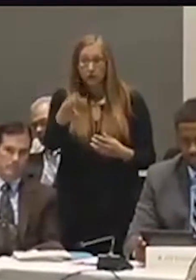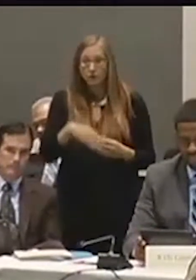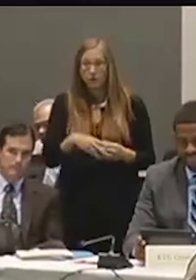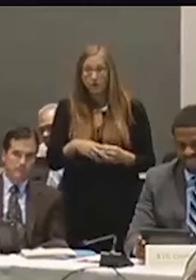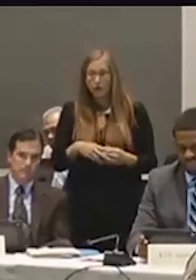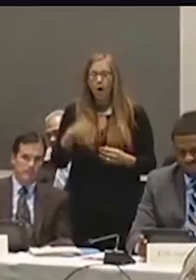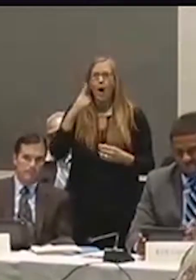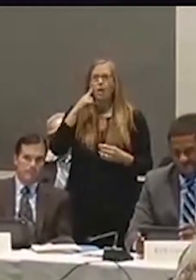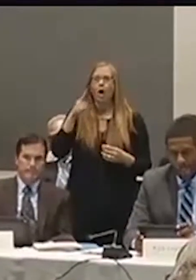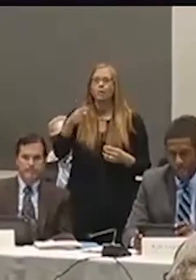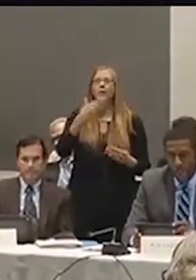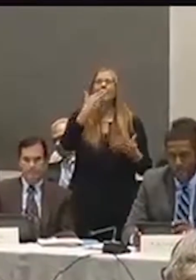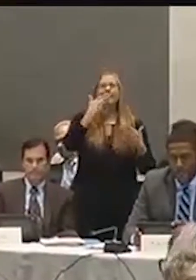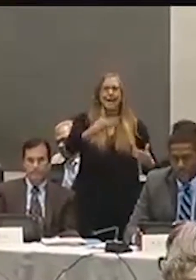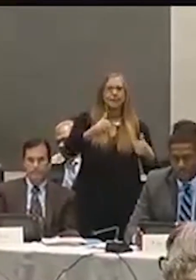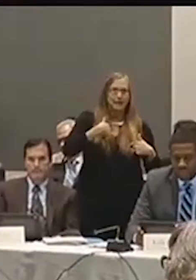I thought you were thanking me.